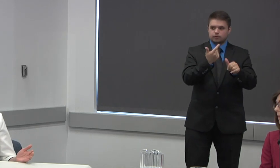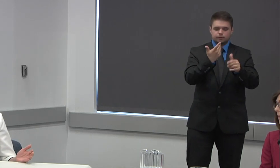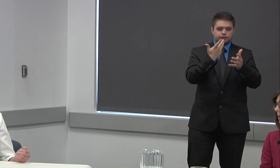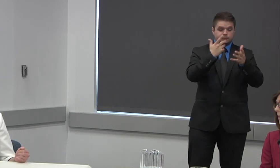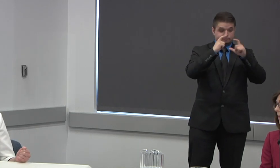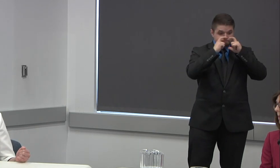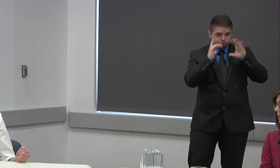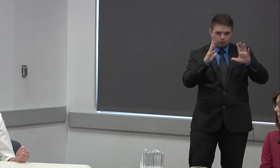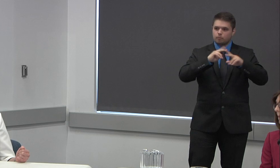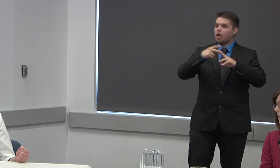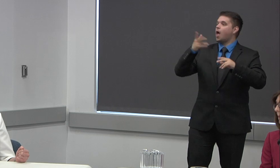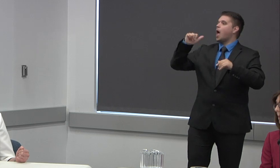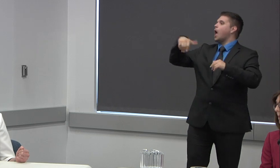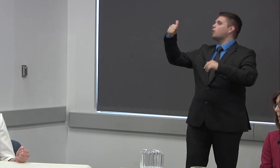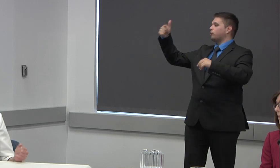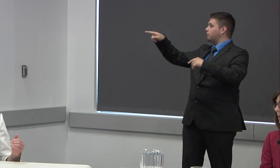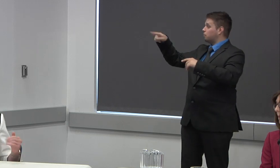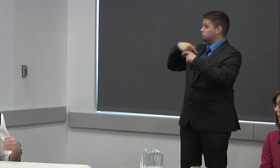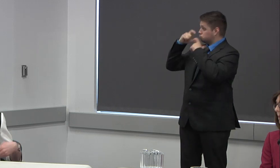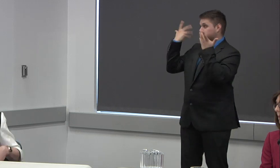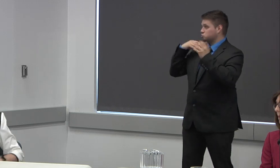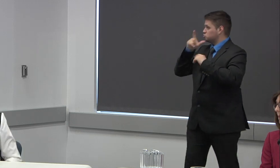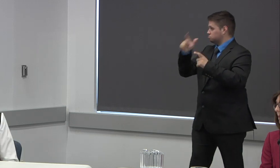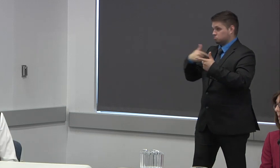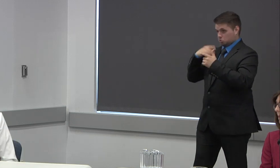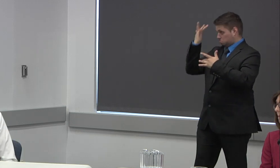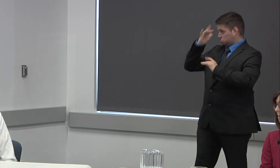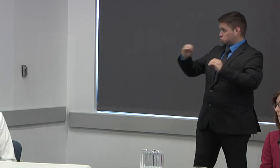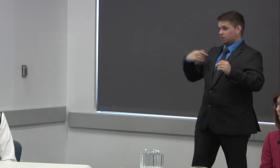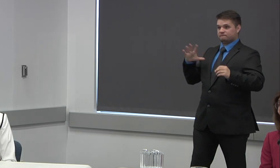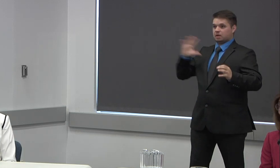complement that helps us all feel safe.